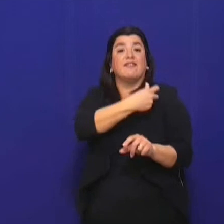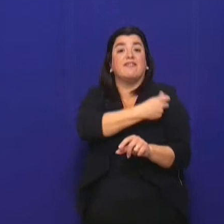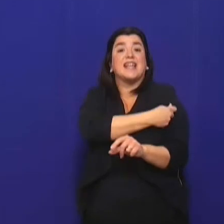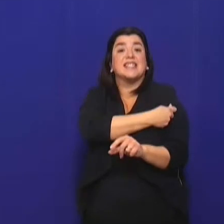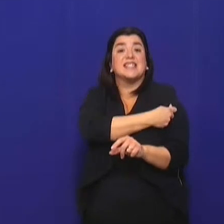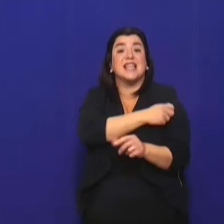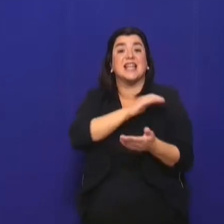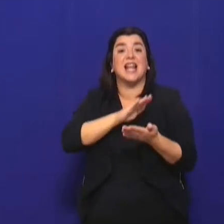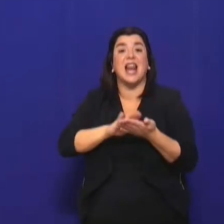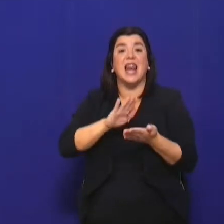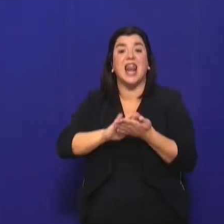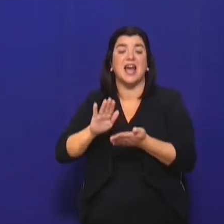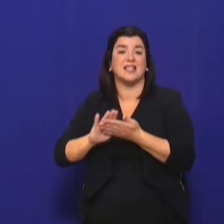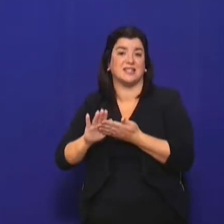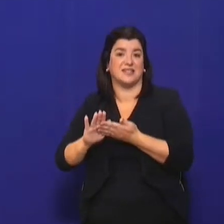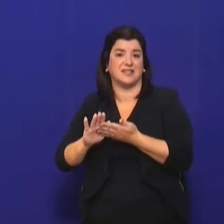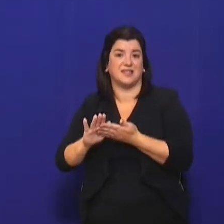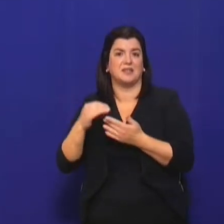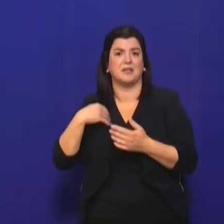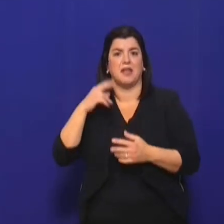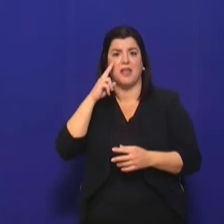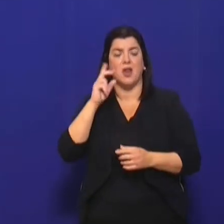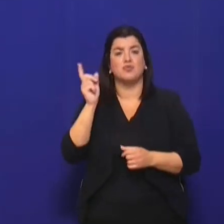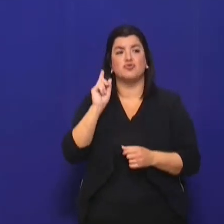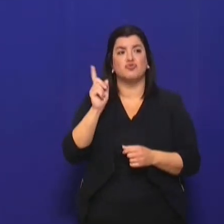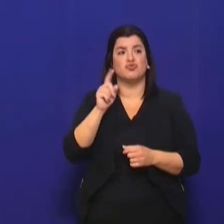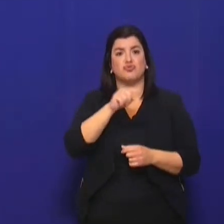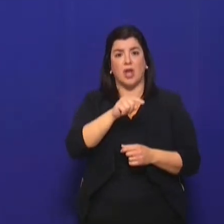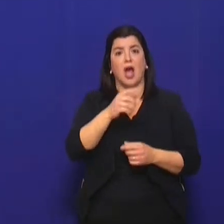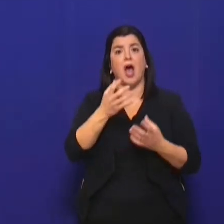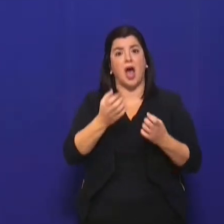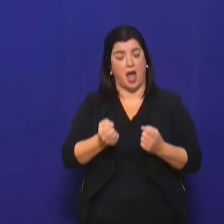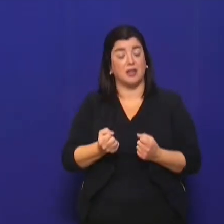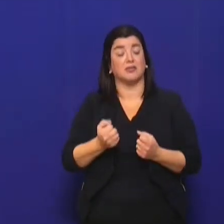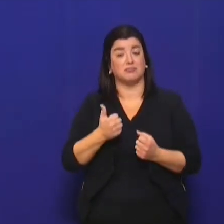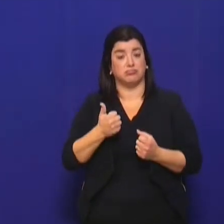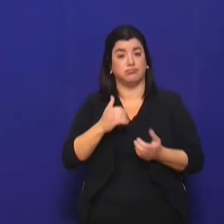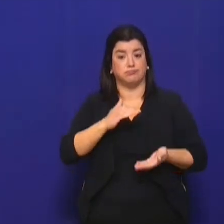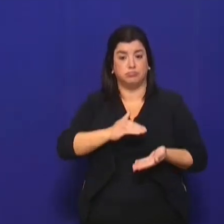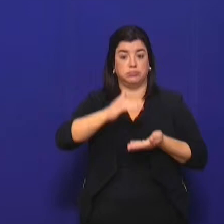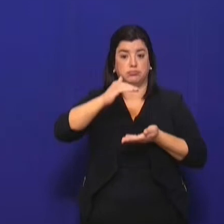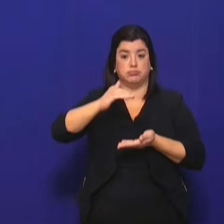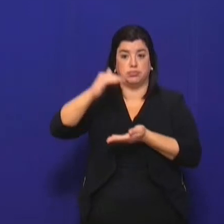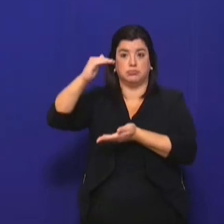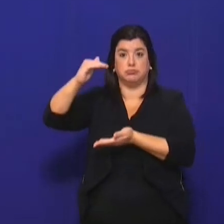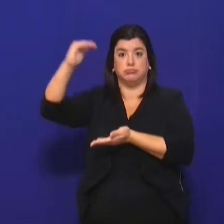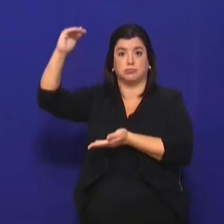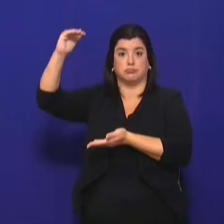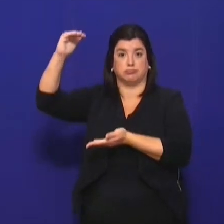f'rigward tal-popolazzjoni, din naraw li aħna għandna coverage li huwa tajjeb fejn propju